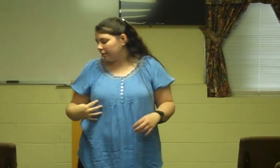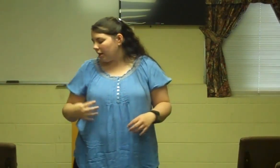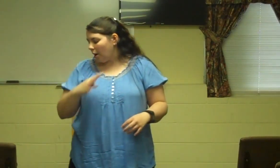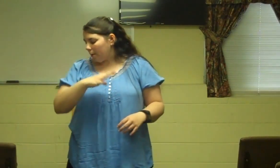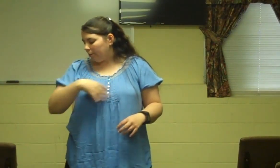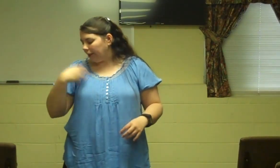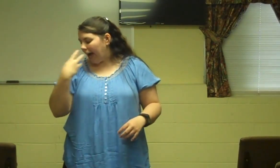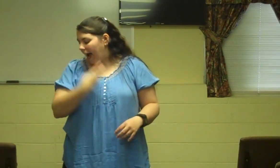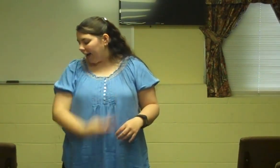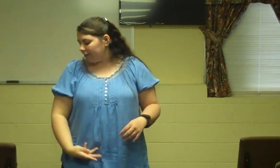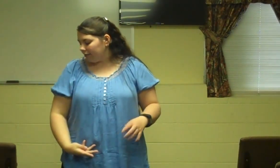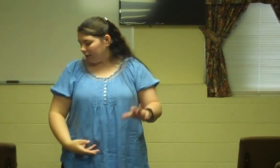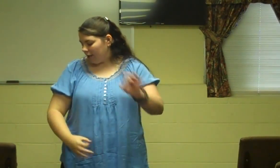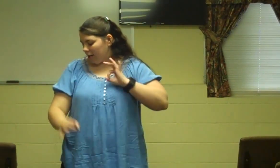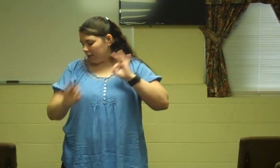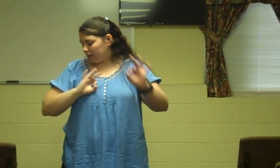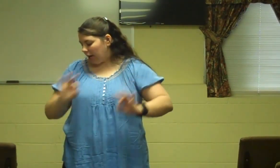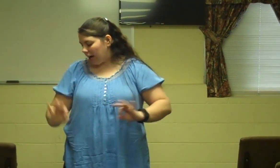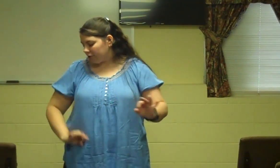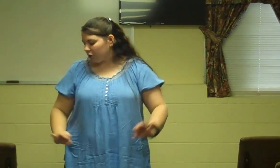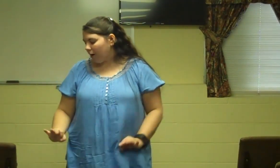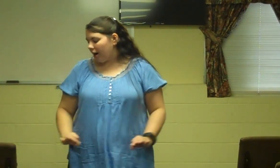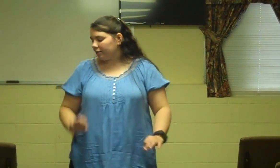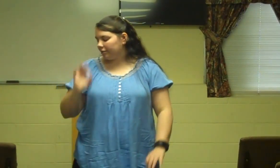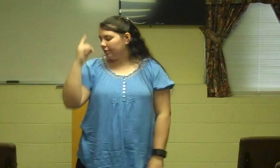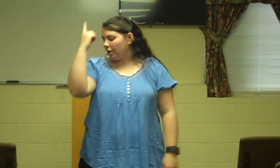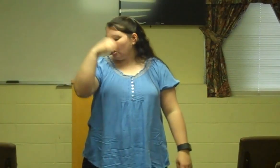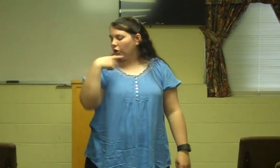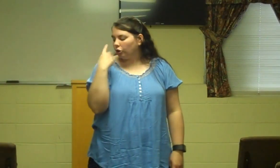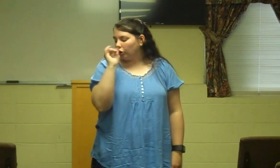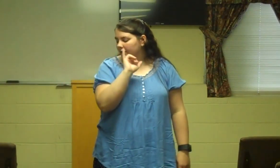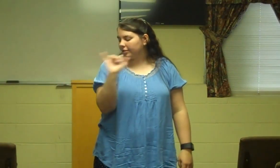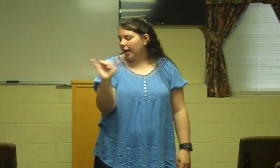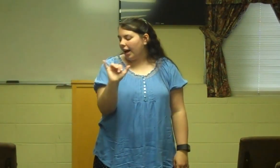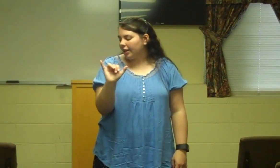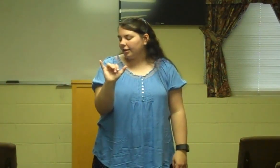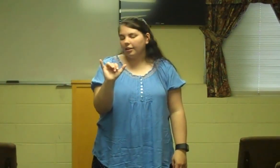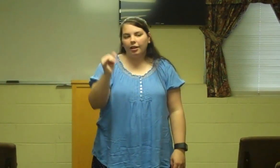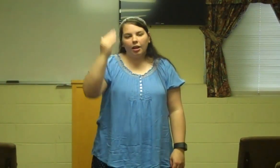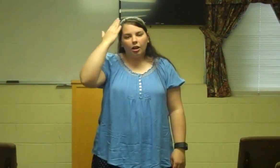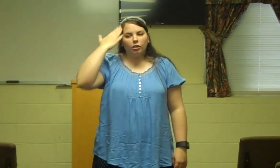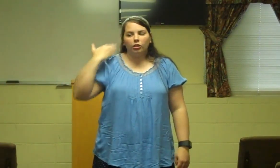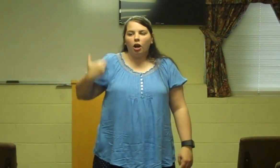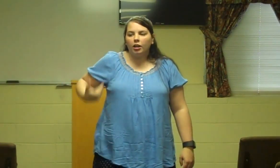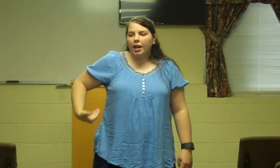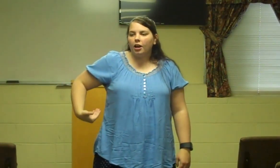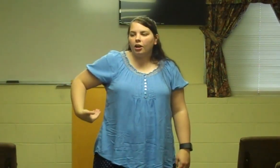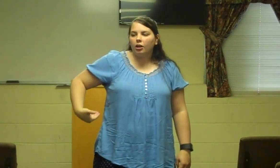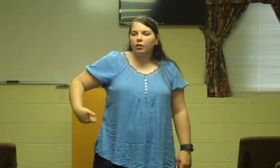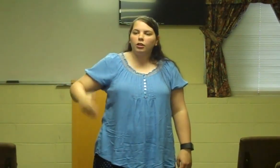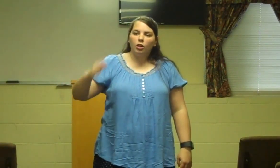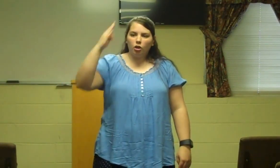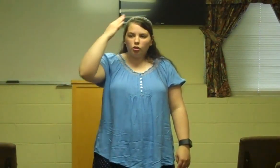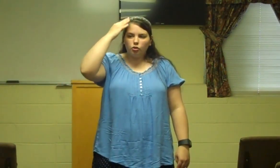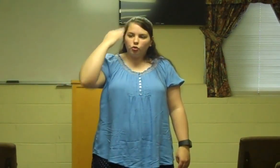stripes, plaid, dots or spots, looks like, long hair,